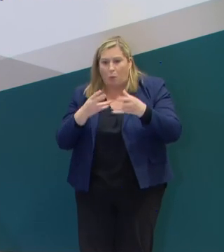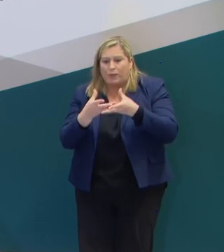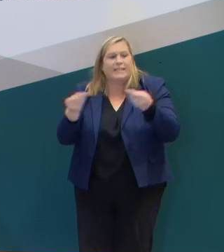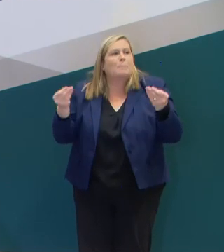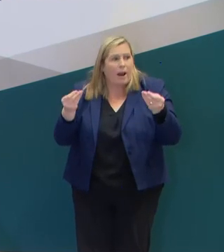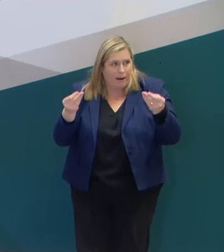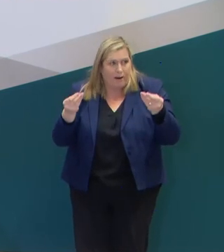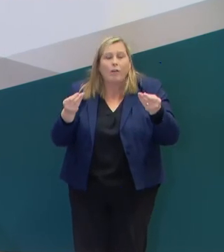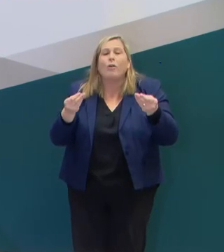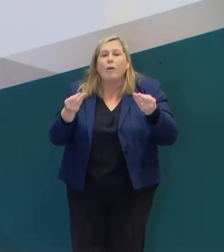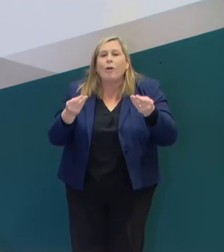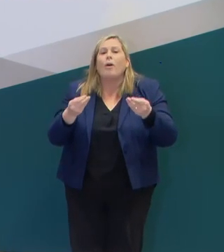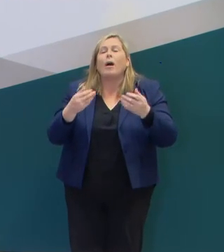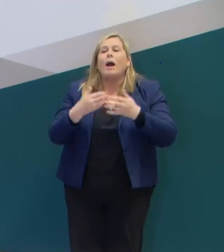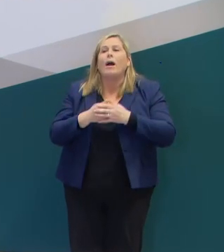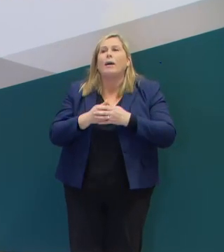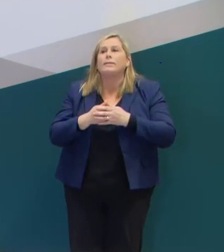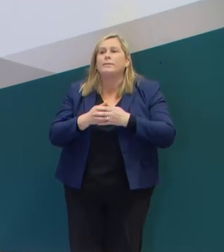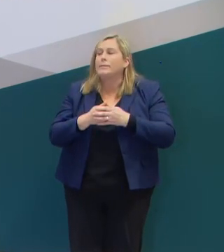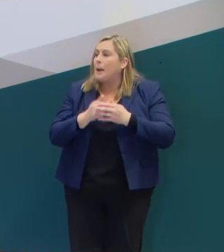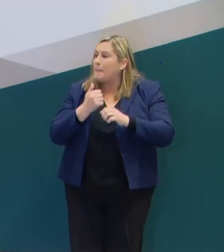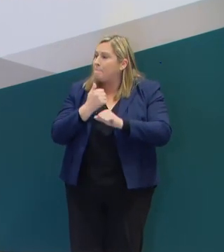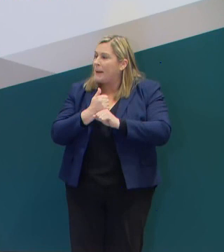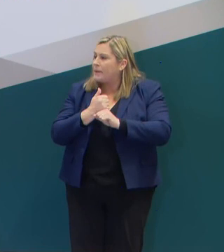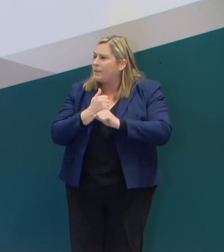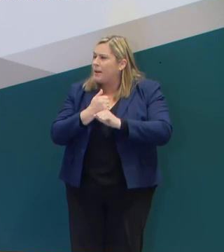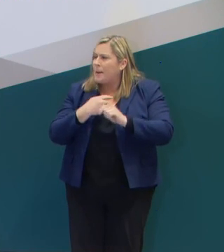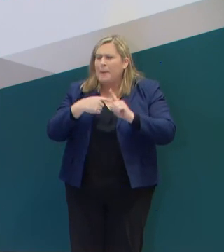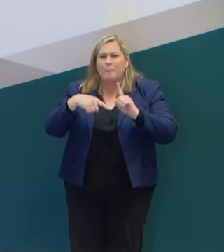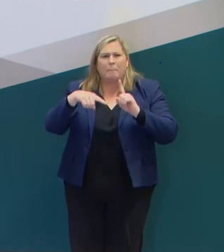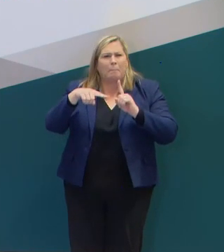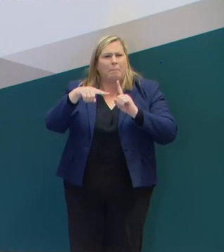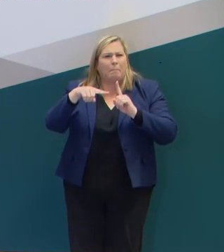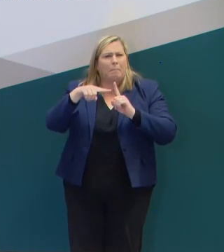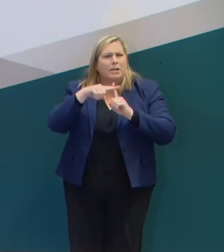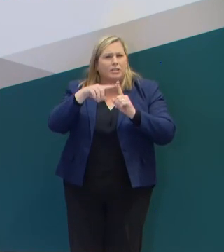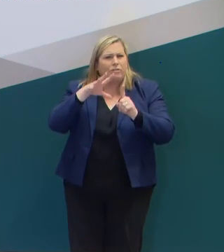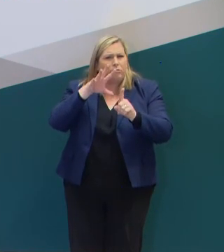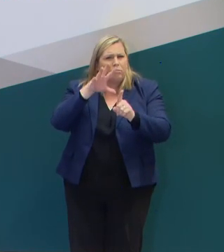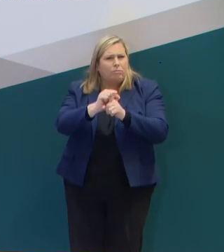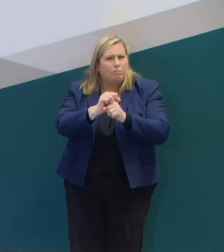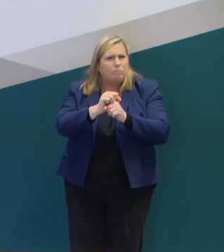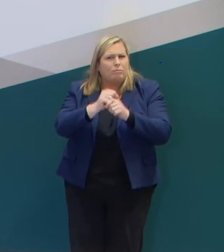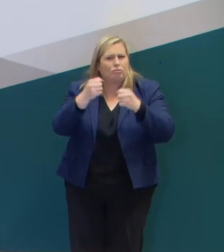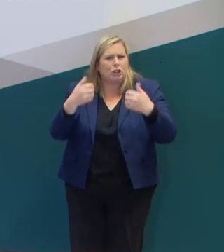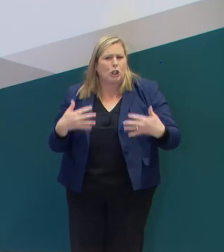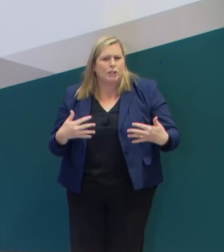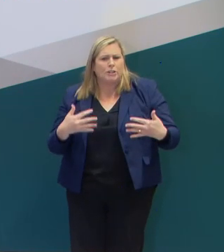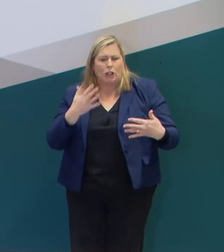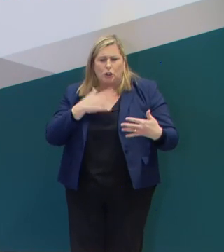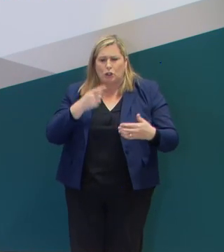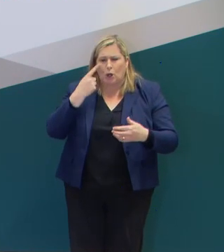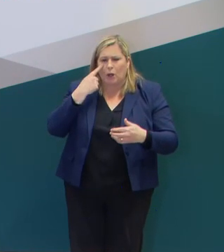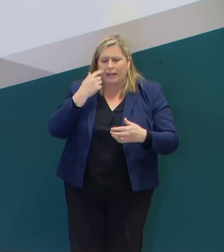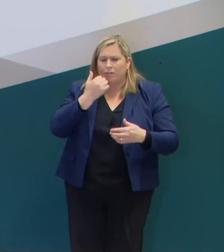the positivity rate, I think, so just looking at the numbers that, I